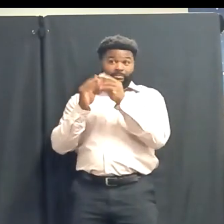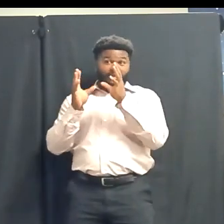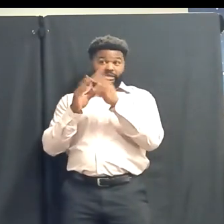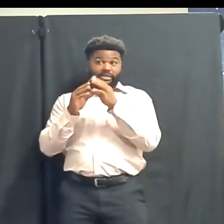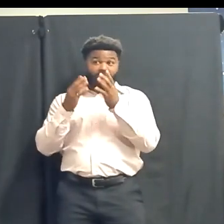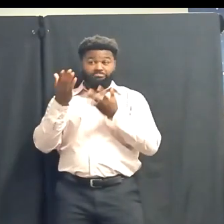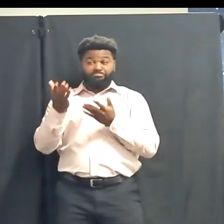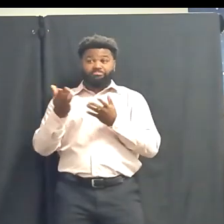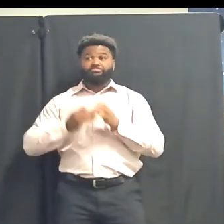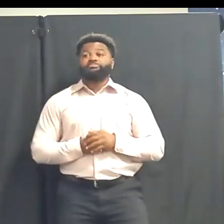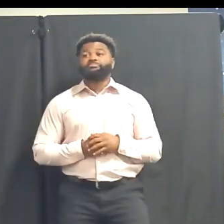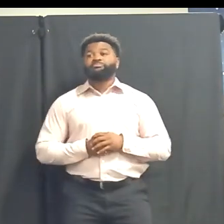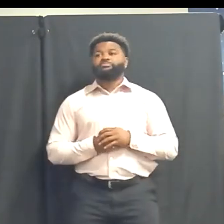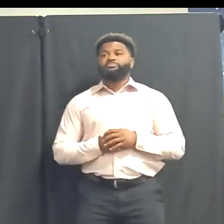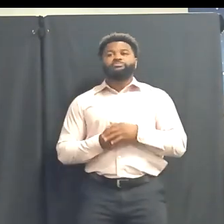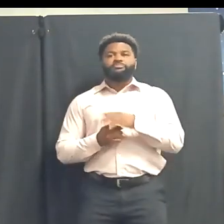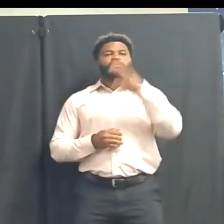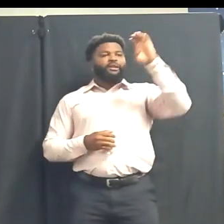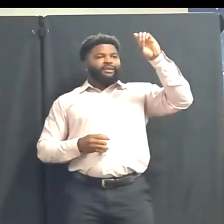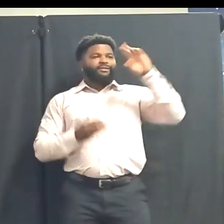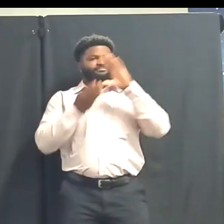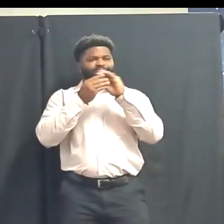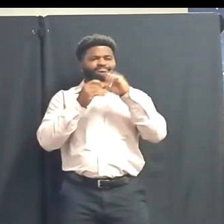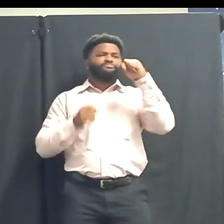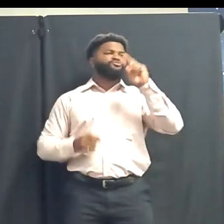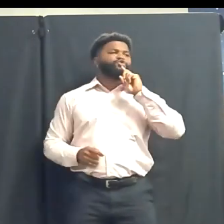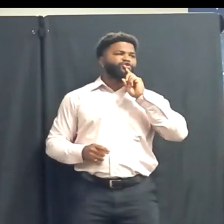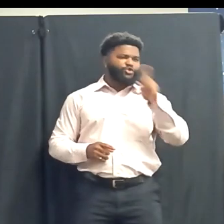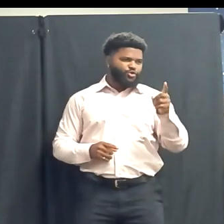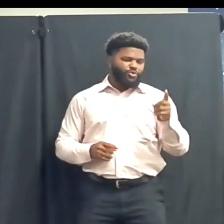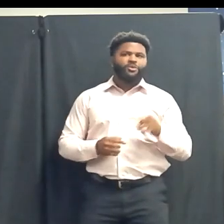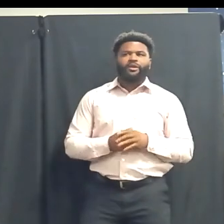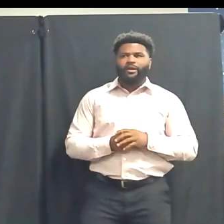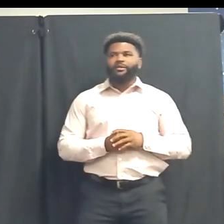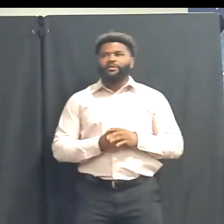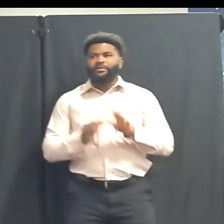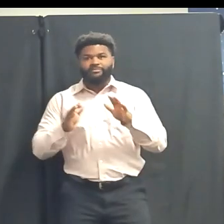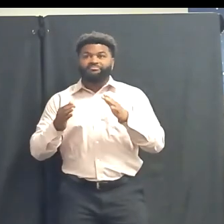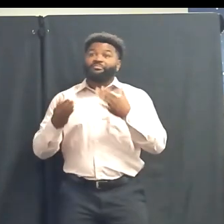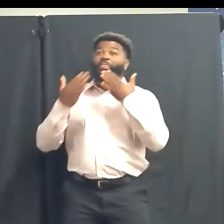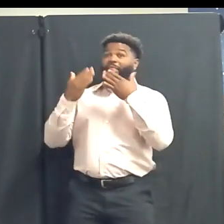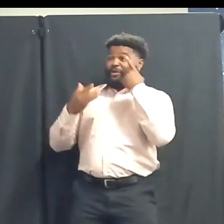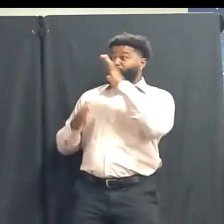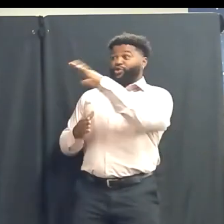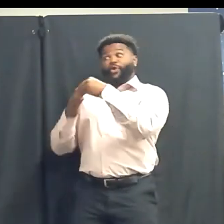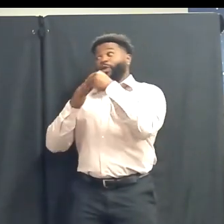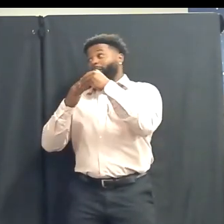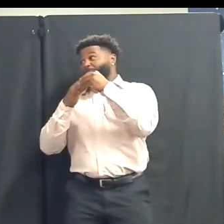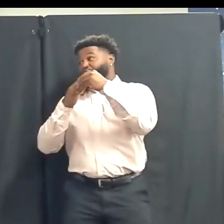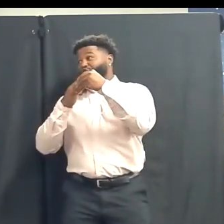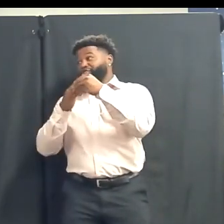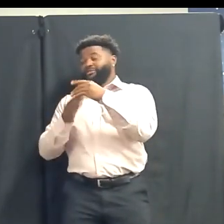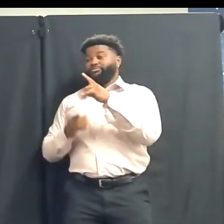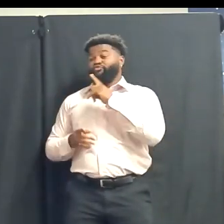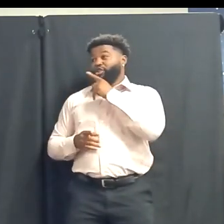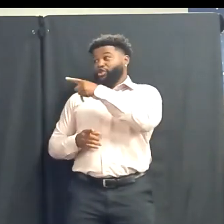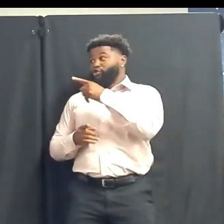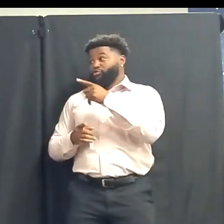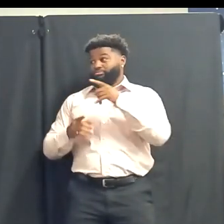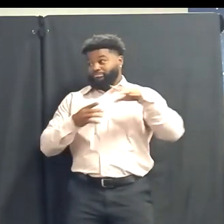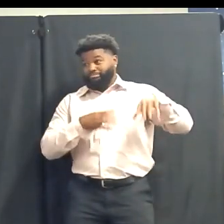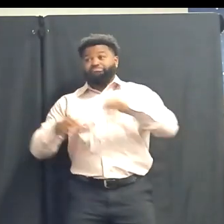add regarding that meeting. Sure. Thank you, Kelly. Thank you for your leadership. You were really the one who put